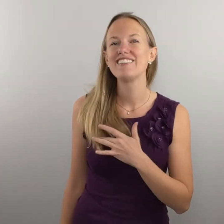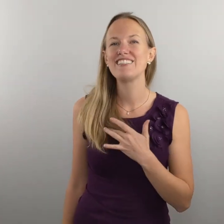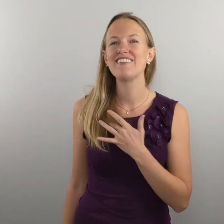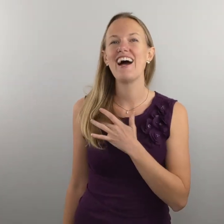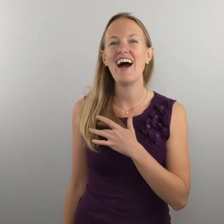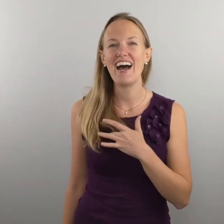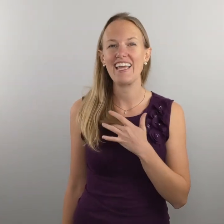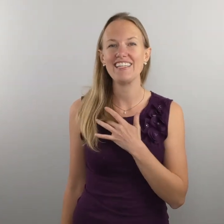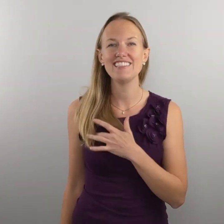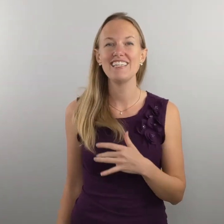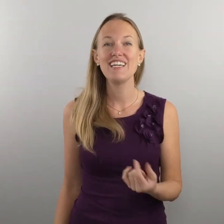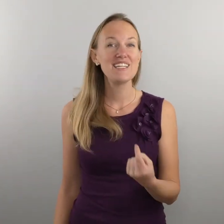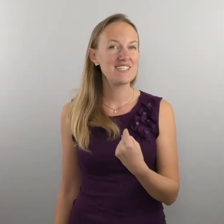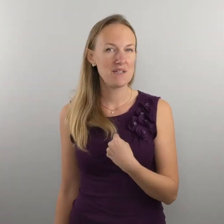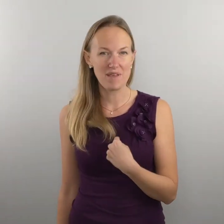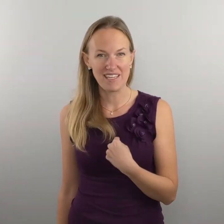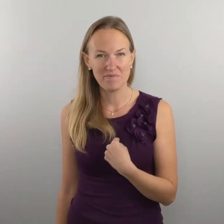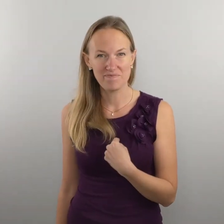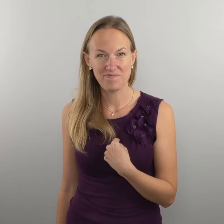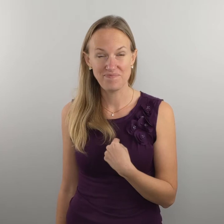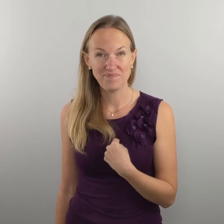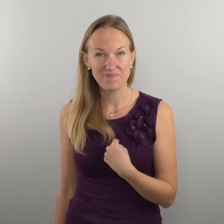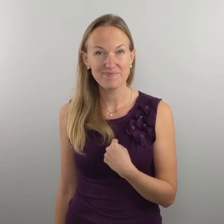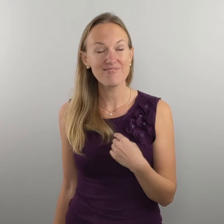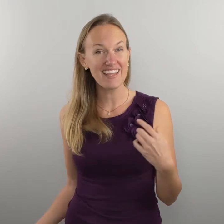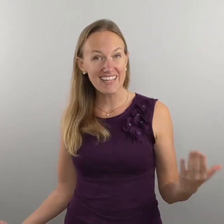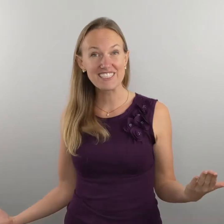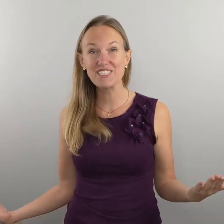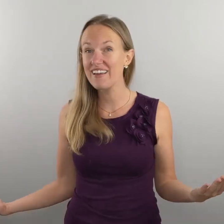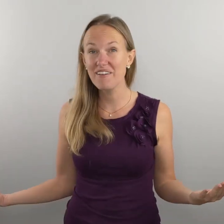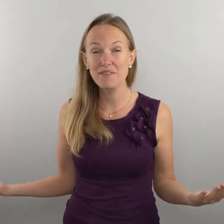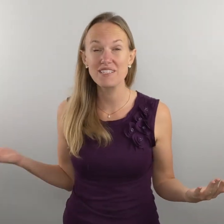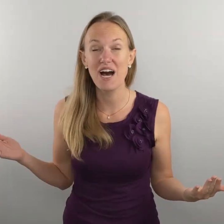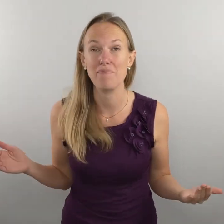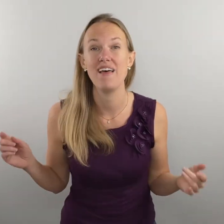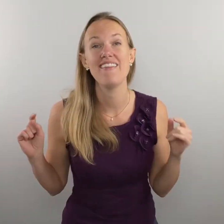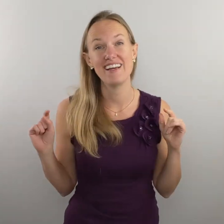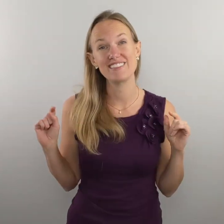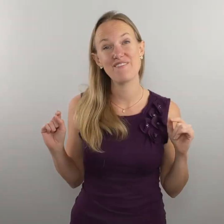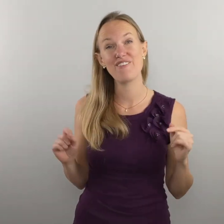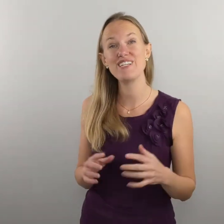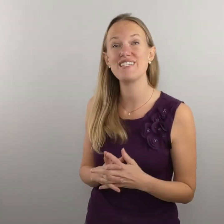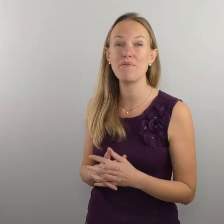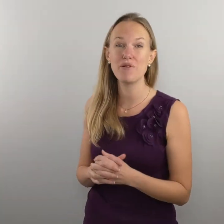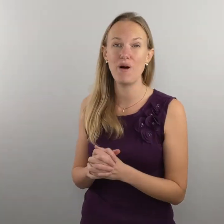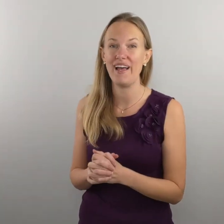So kind to me. Let's try that from the top. That's verse number 1,